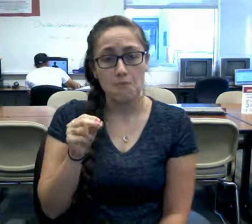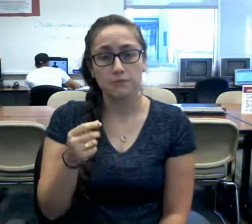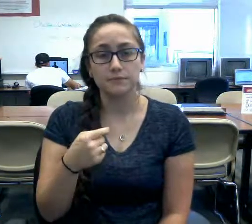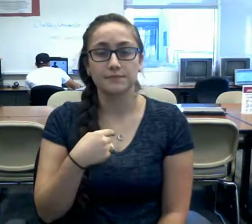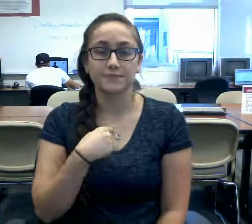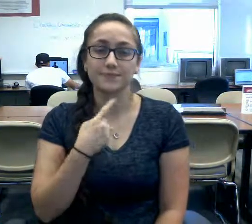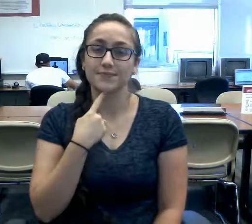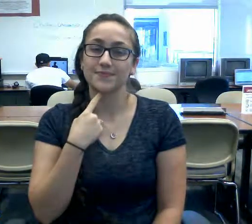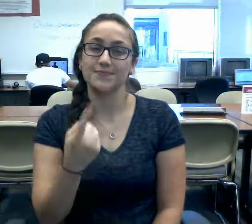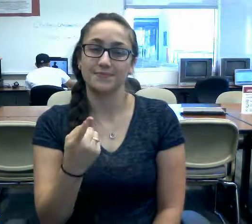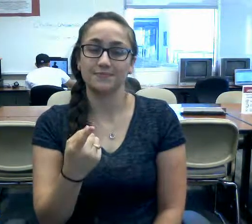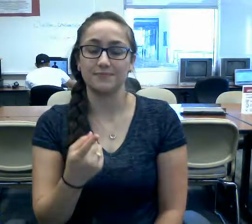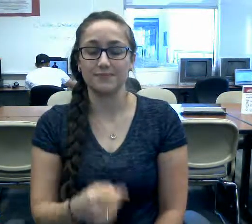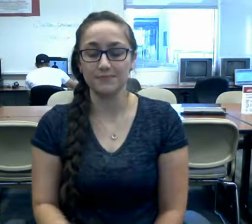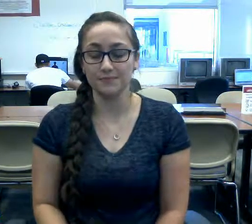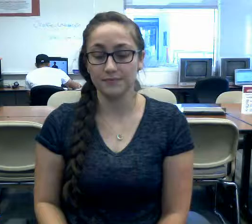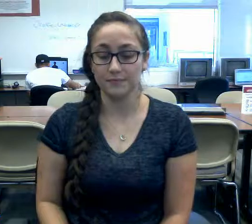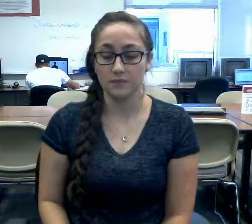So, what is your assignment?